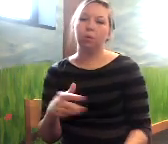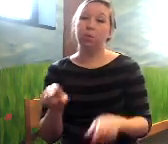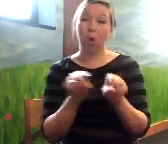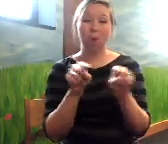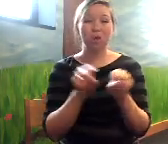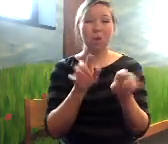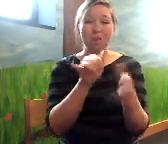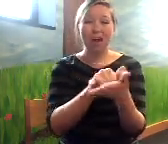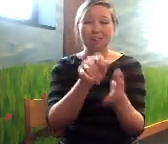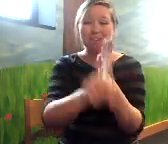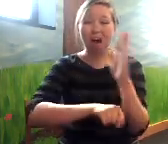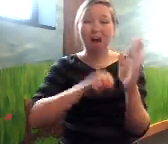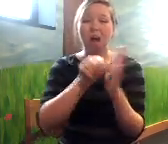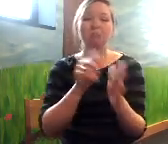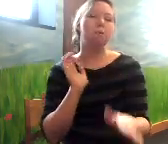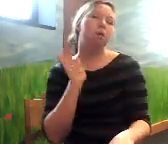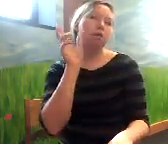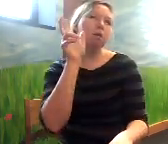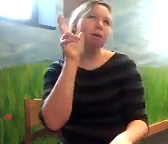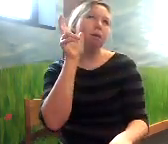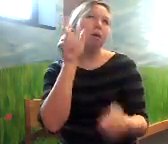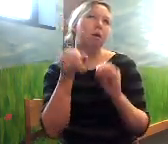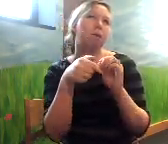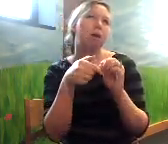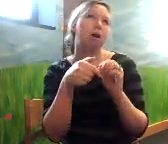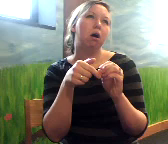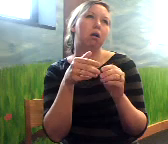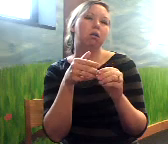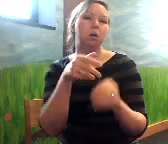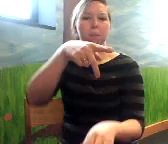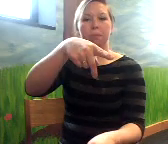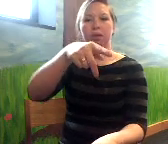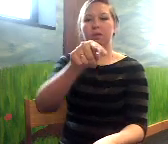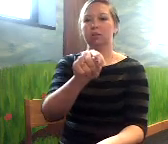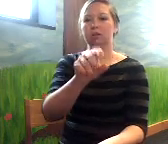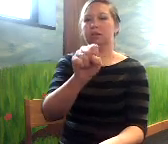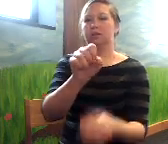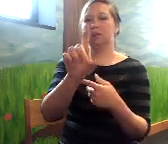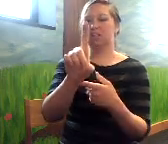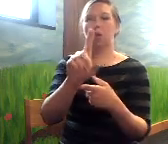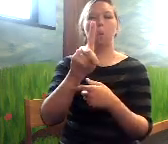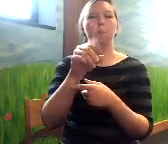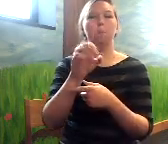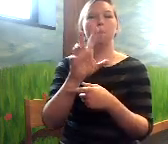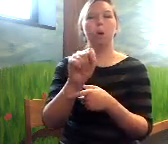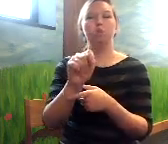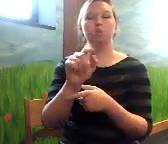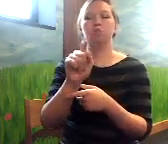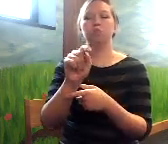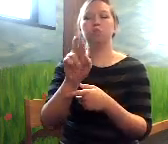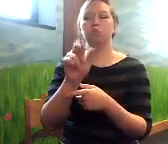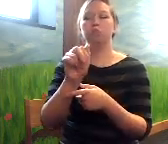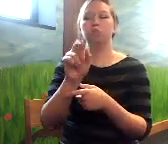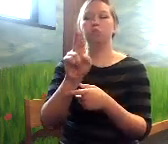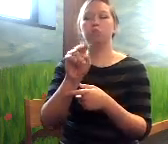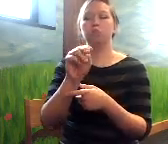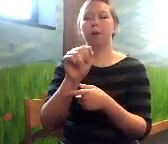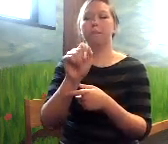post-traumatic stress disorder, PTSD. And the Vietnam veterans are having a tough time